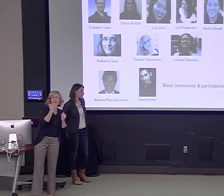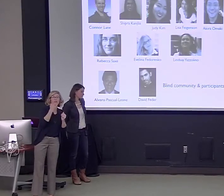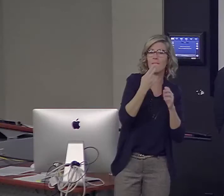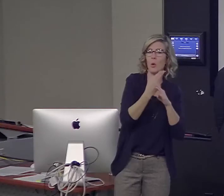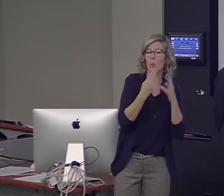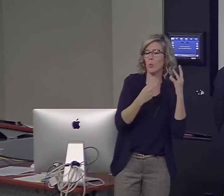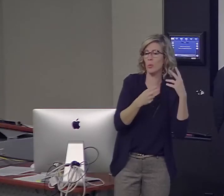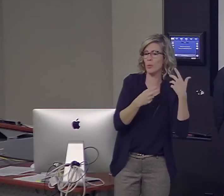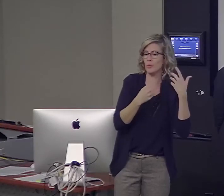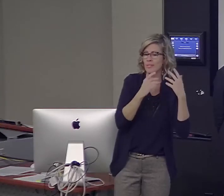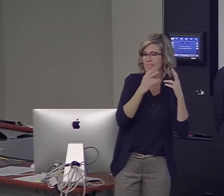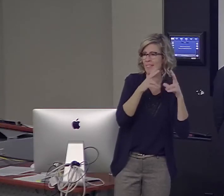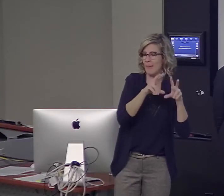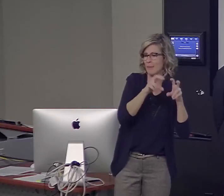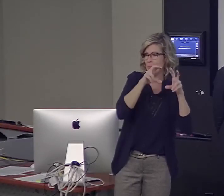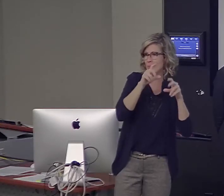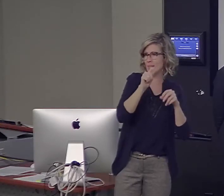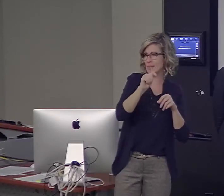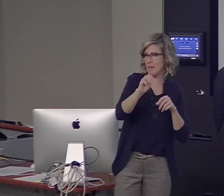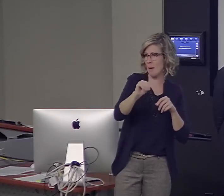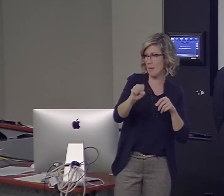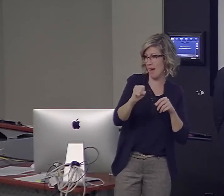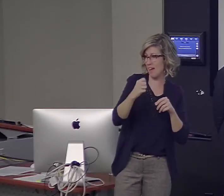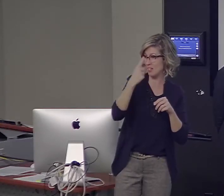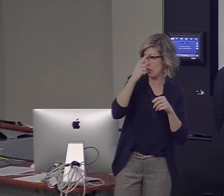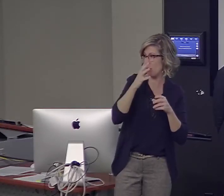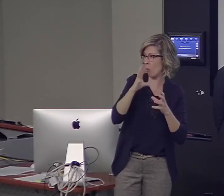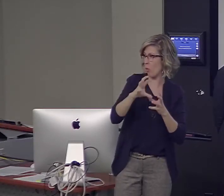something, do you think the behavior would be